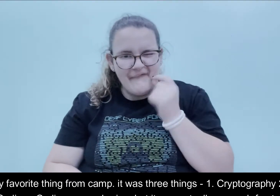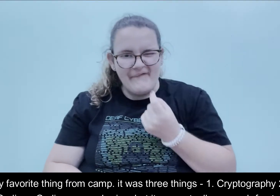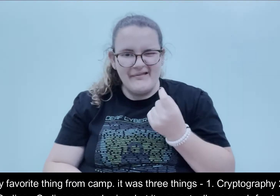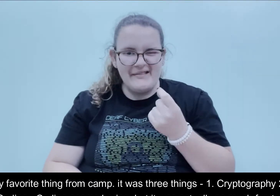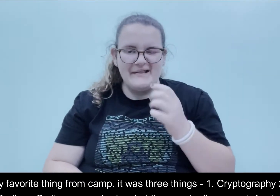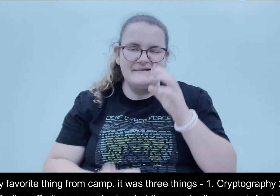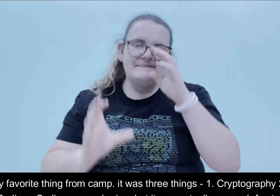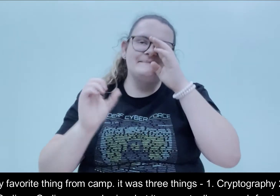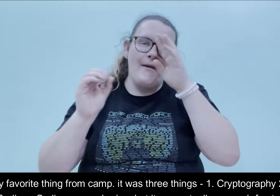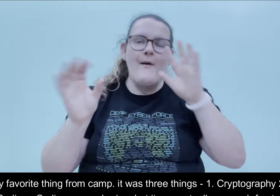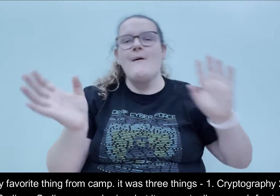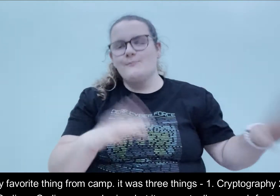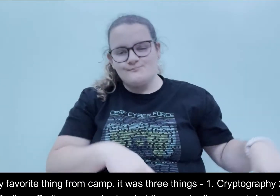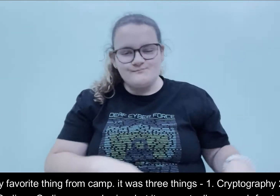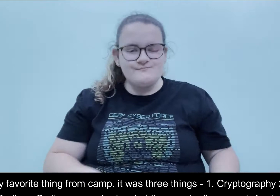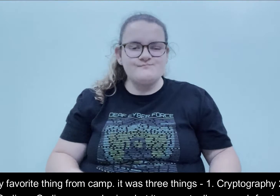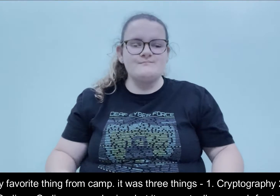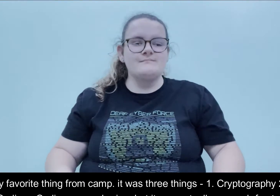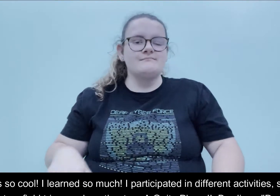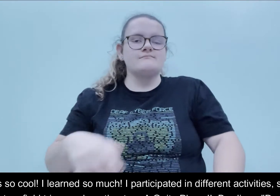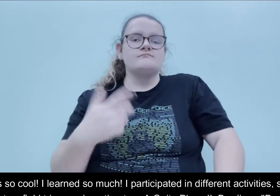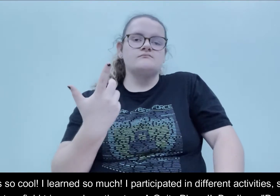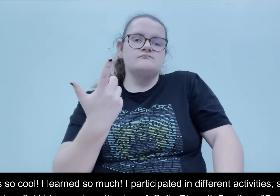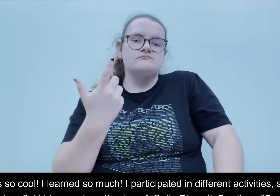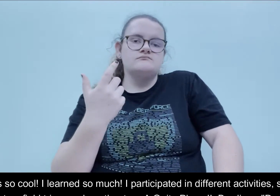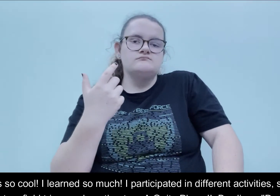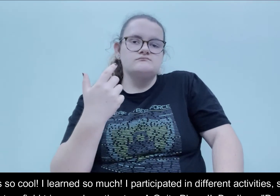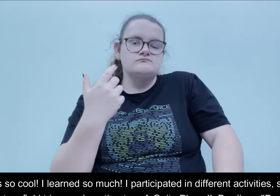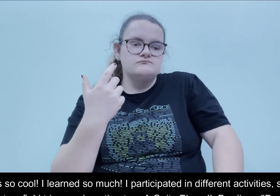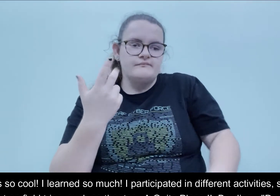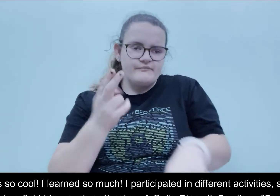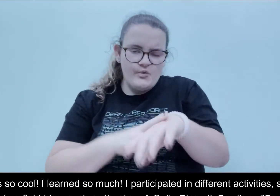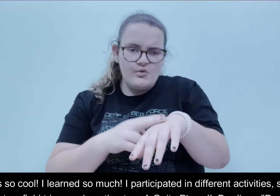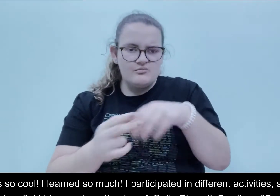it running like on the screen, like all of the coding. It was just really neat.